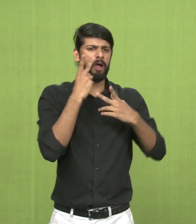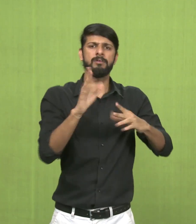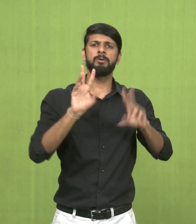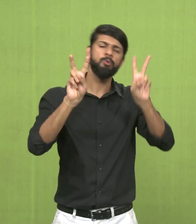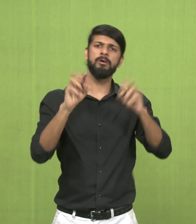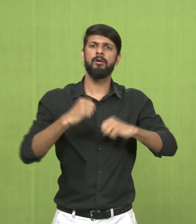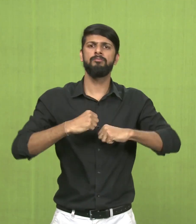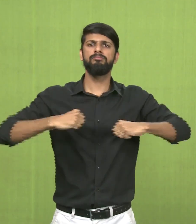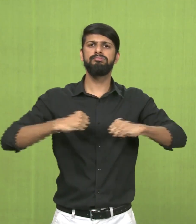ensured